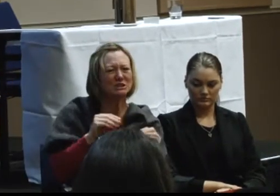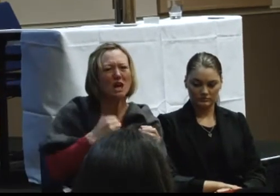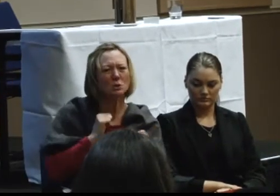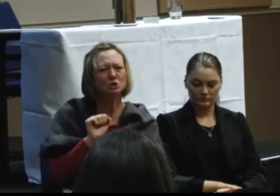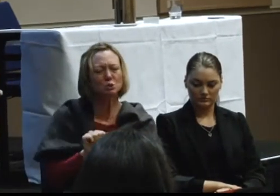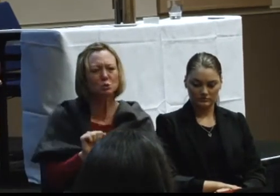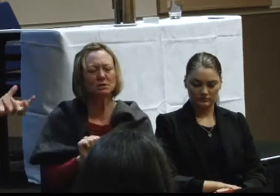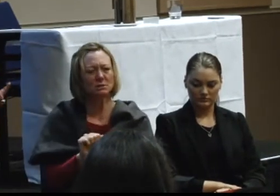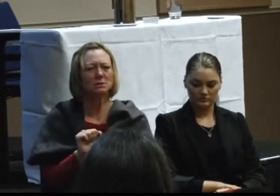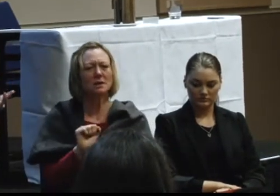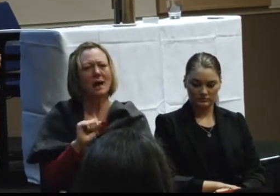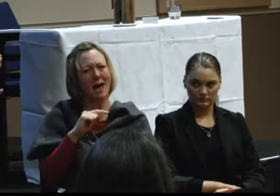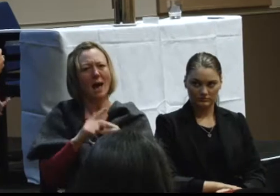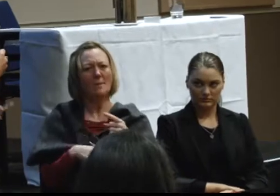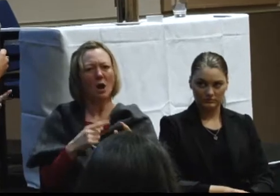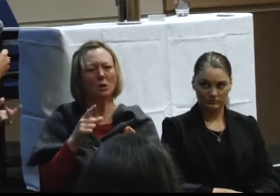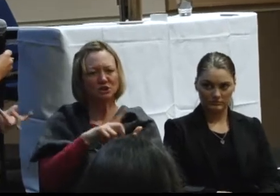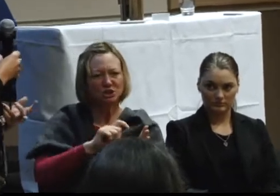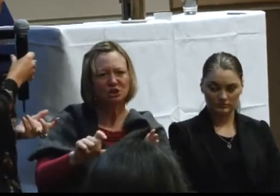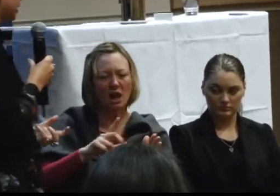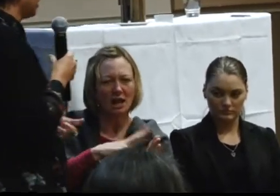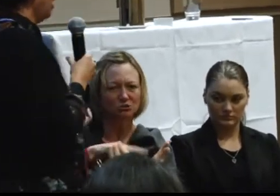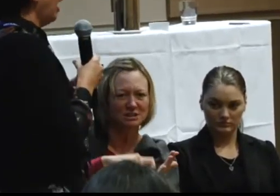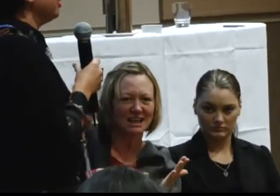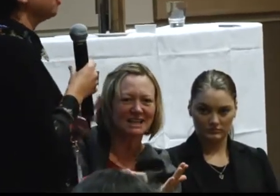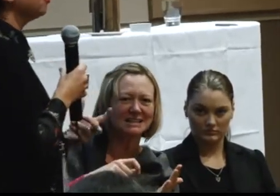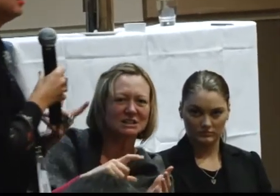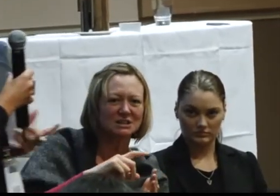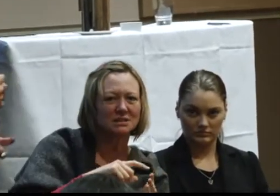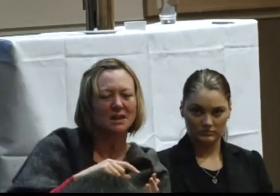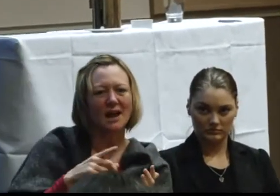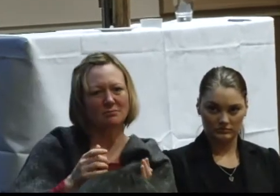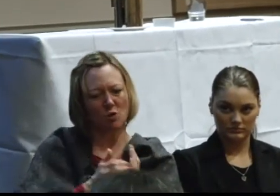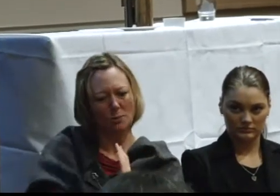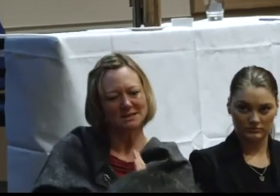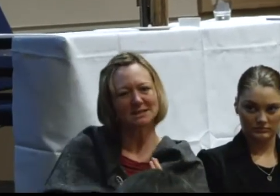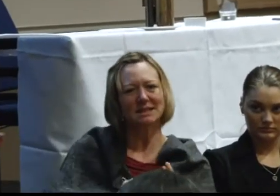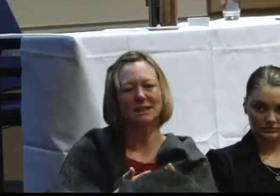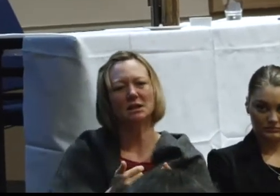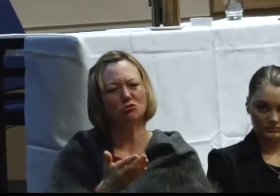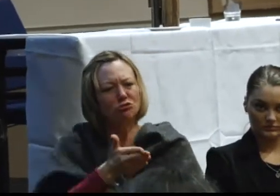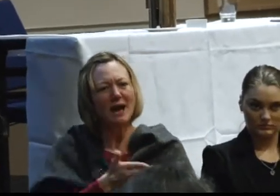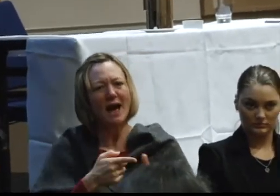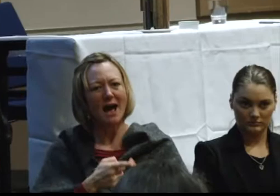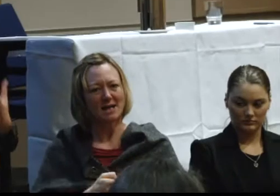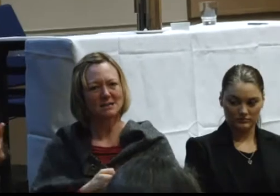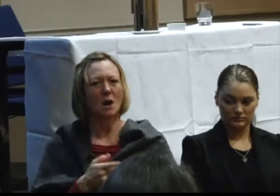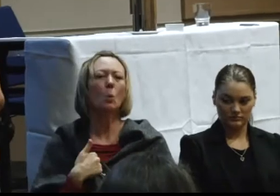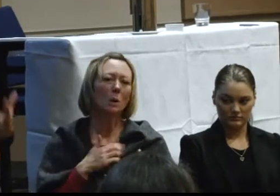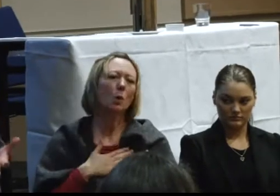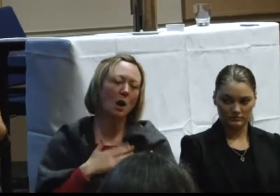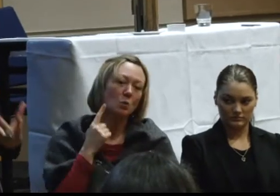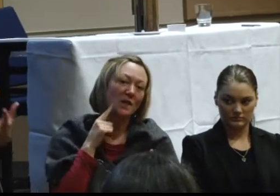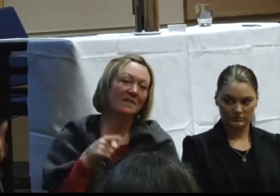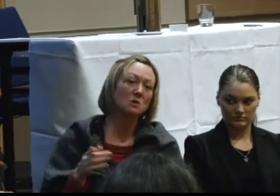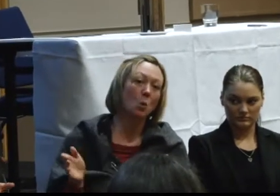digital citizenship, digital literacy, and developing their digital competencies? And, you know, the real answer is we'd like to think it's all in the context of